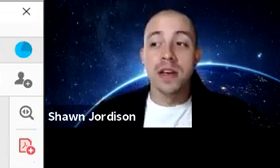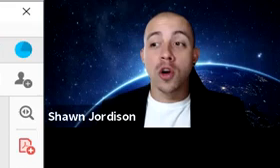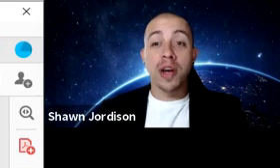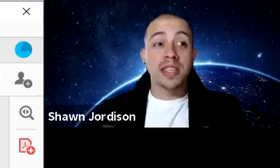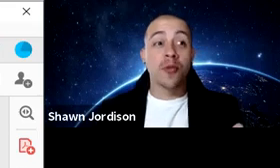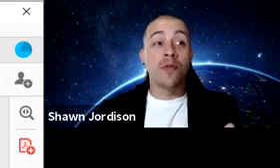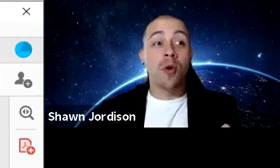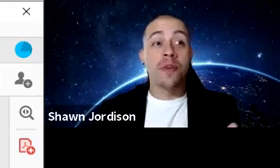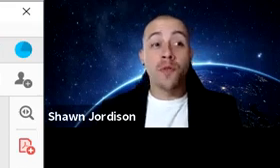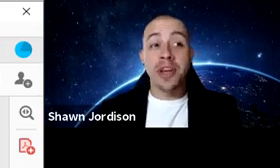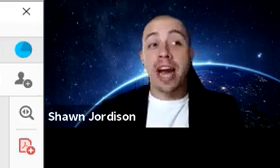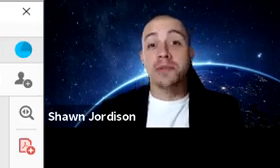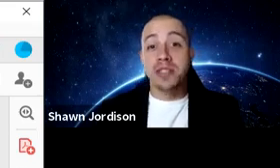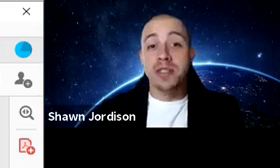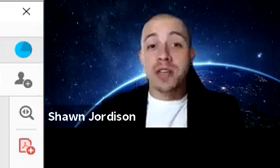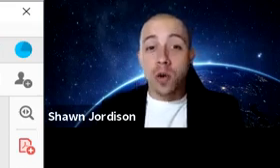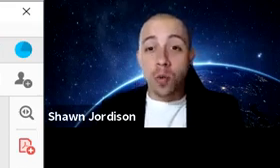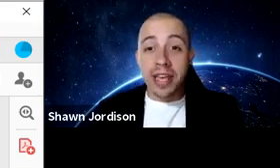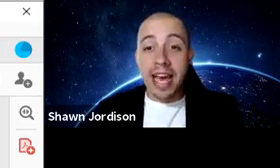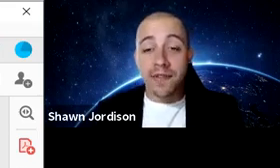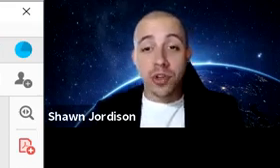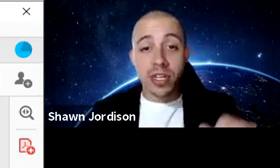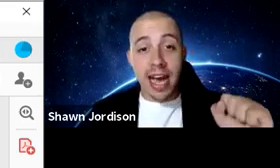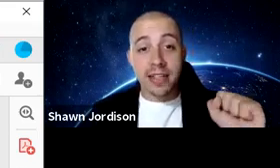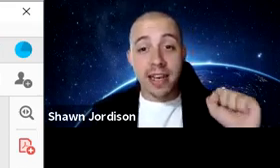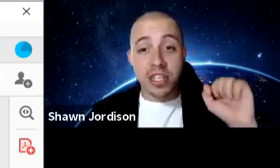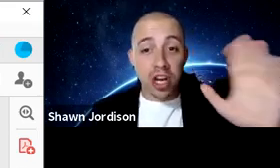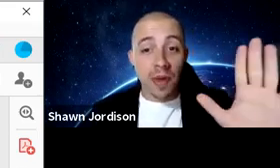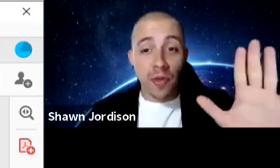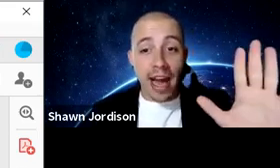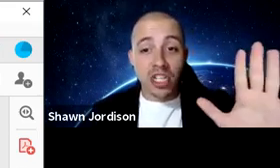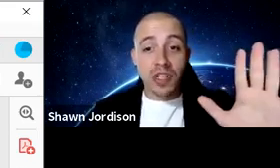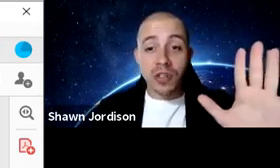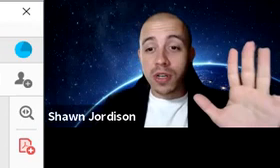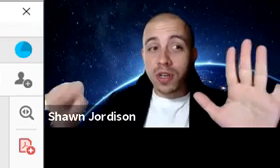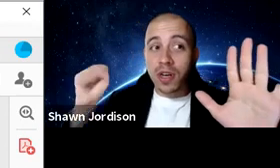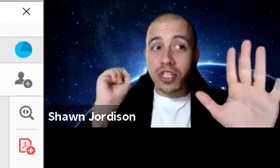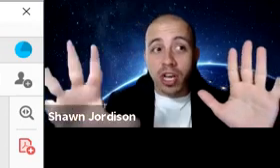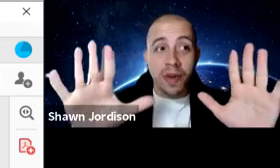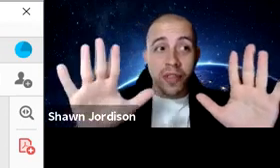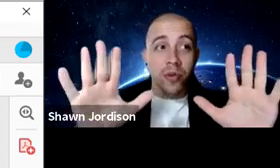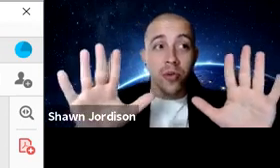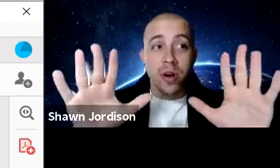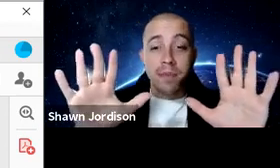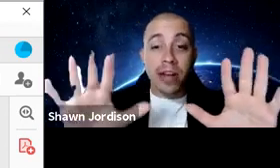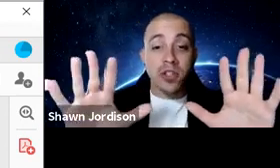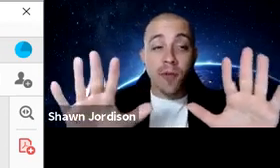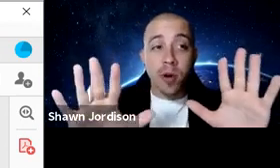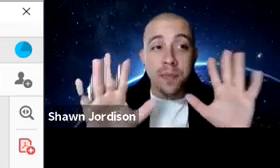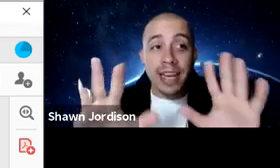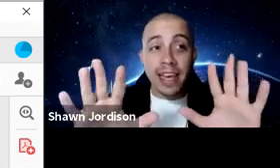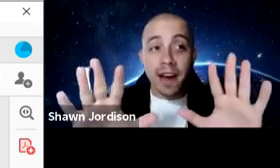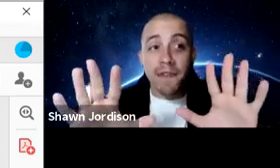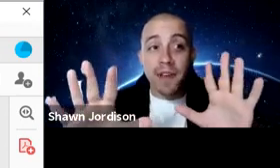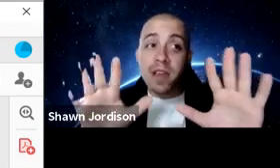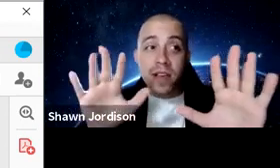Okay, quick summary of what we've recapped. We have looked at a document through the Action Wizard, a document through Microsoft Word